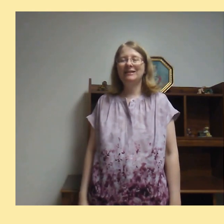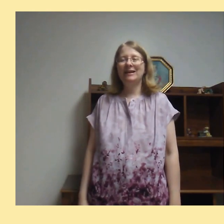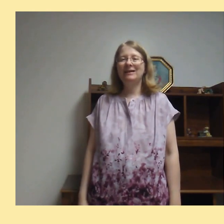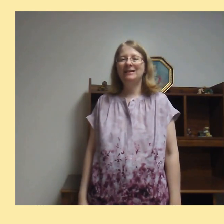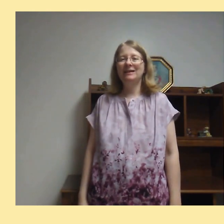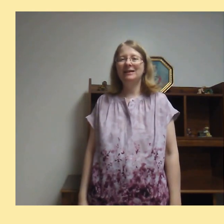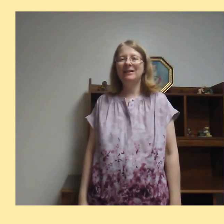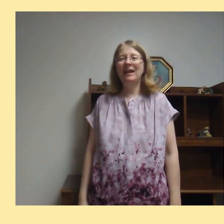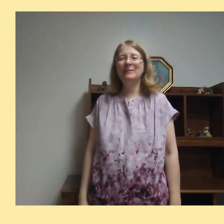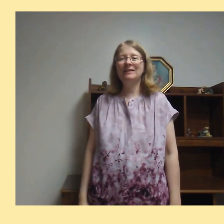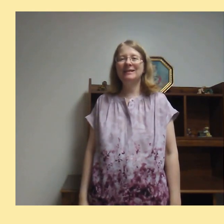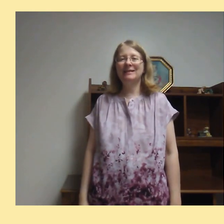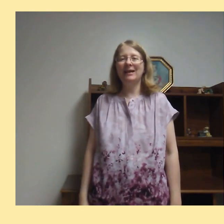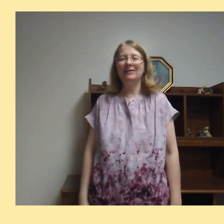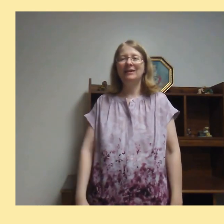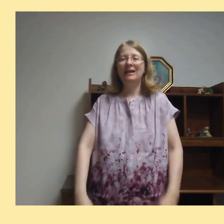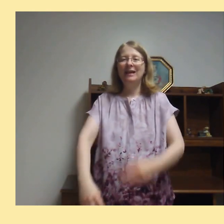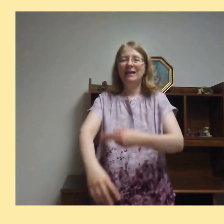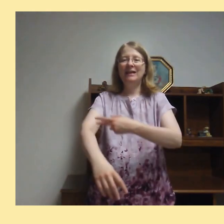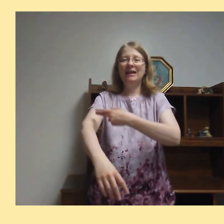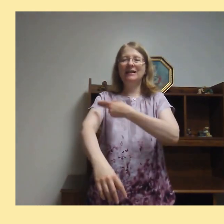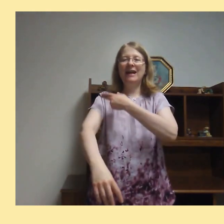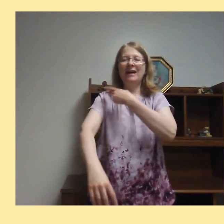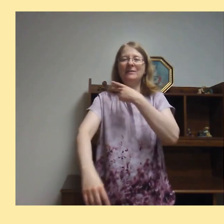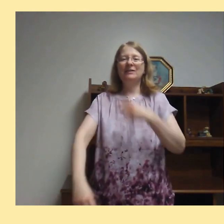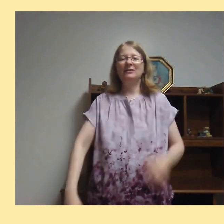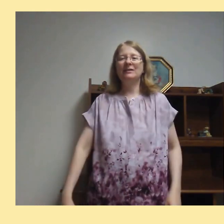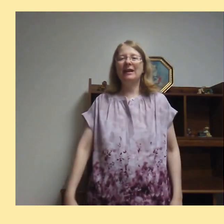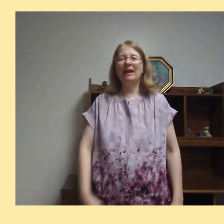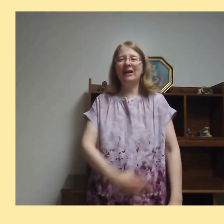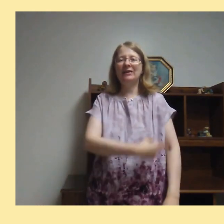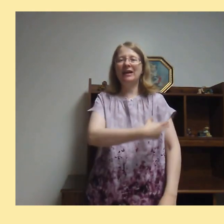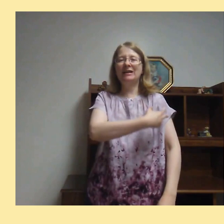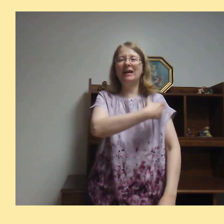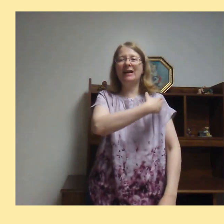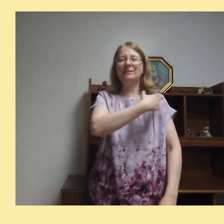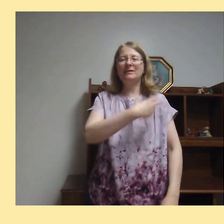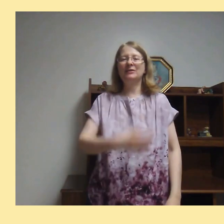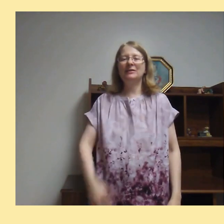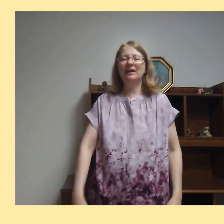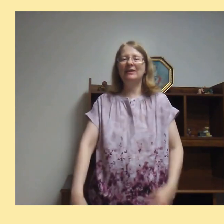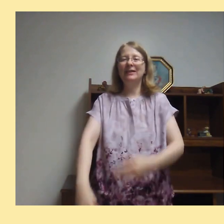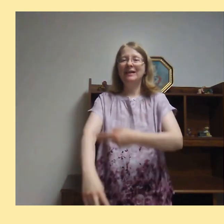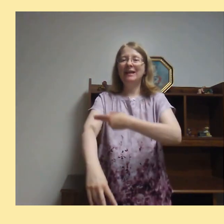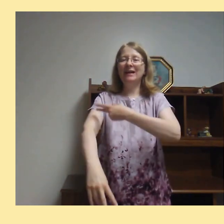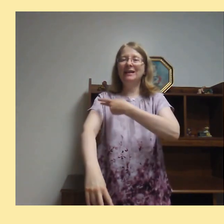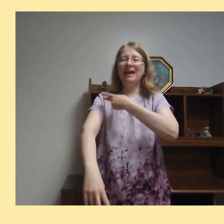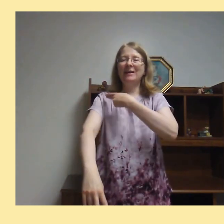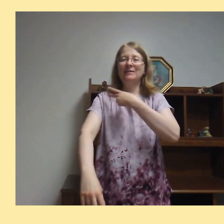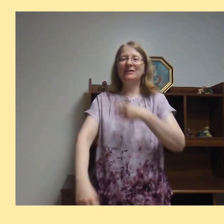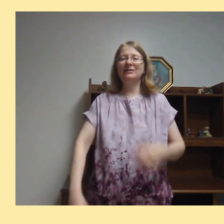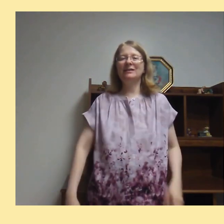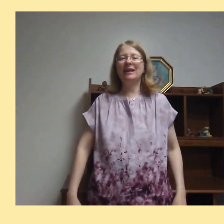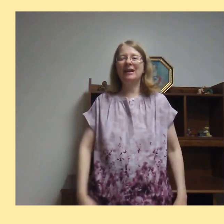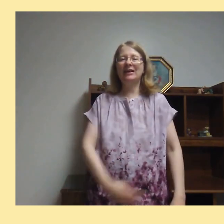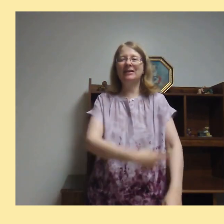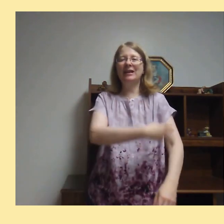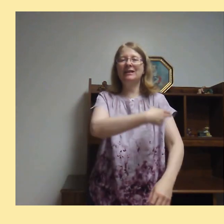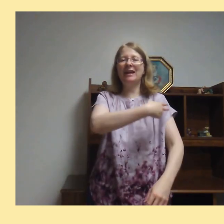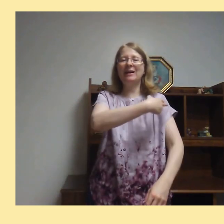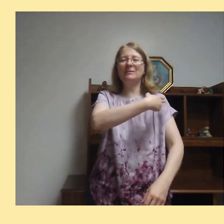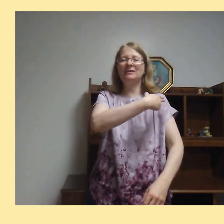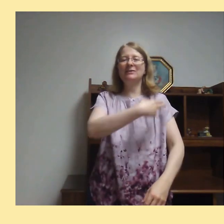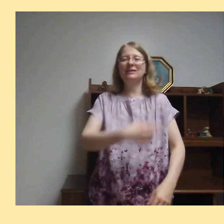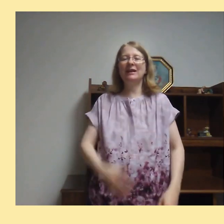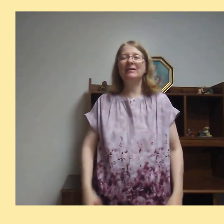Let's try the song, Young Lambs to Sell. Young lambs to sell, young lambs to sell. Young lambs to sell,